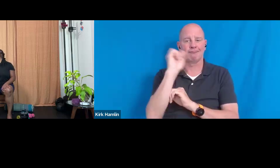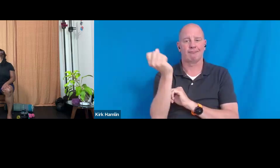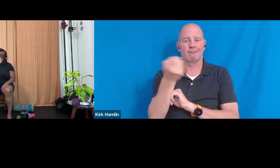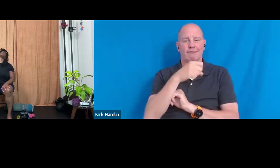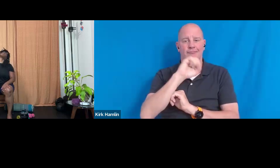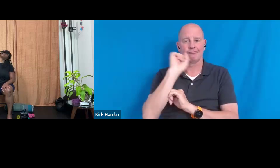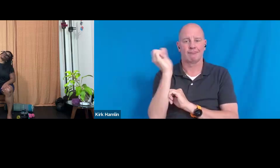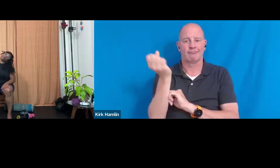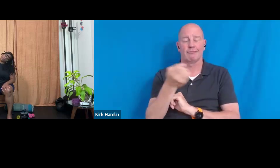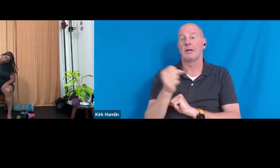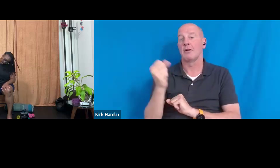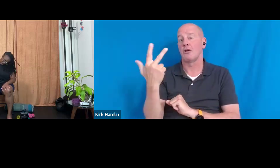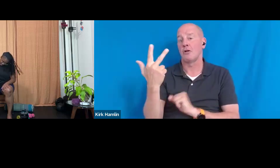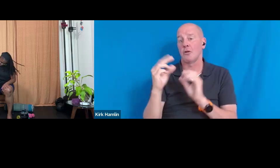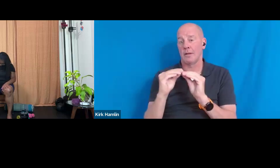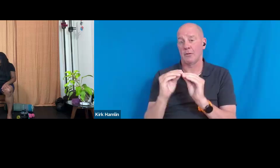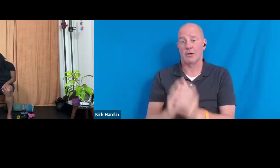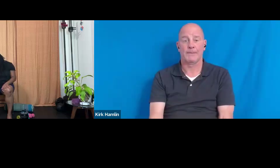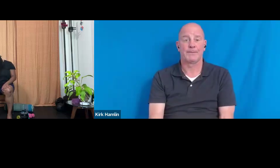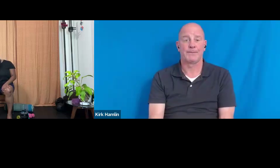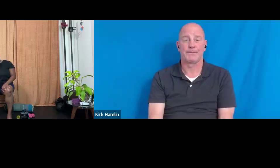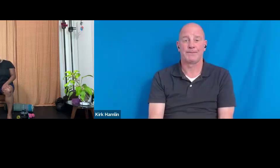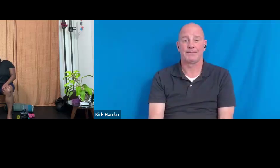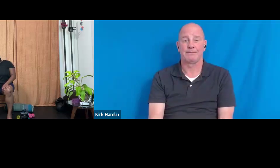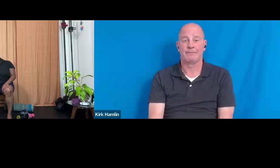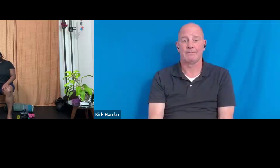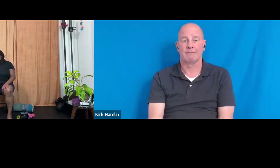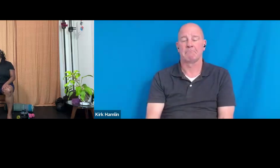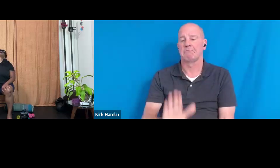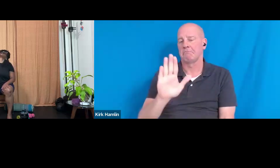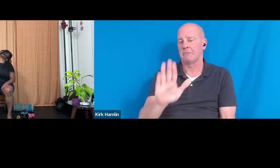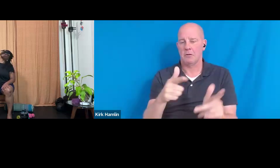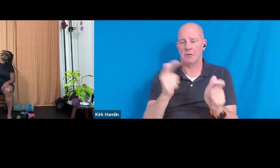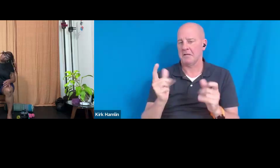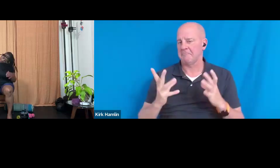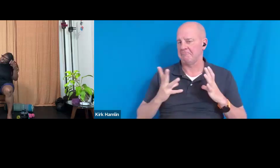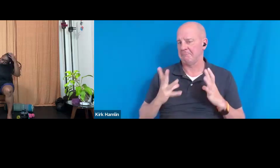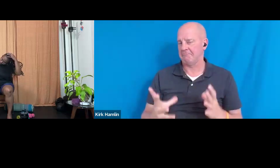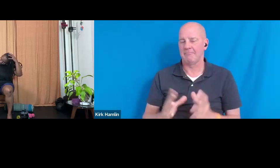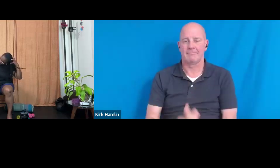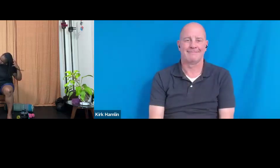Let's do 3 more at whatever your pace is.